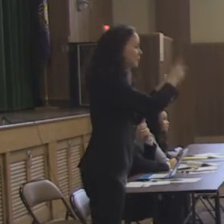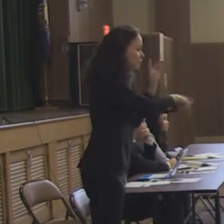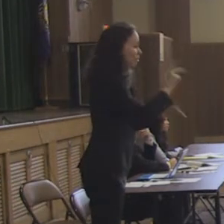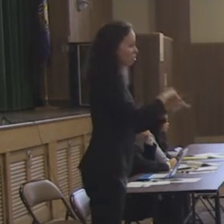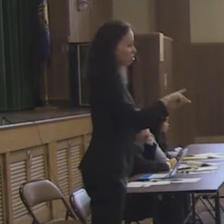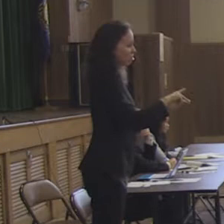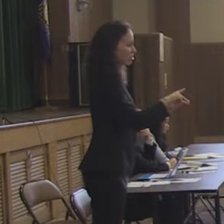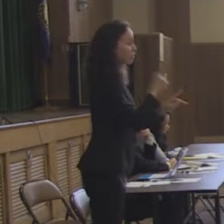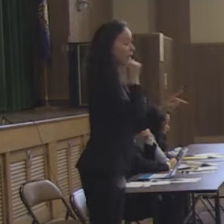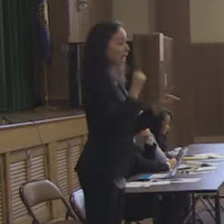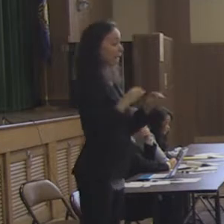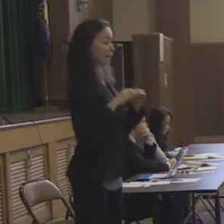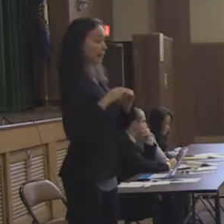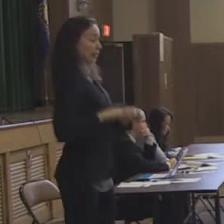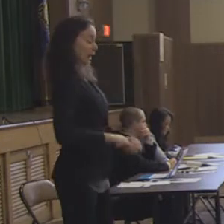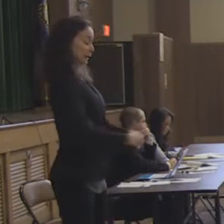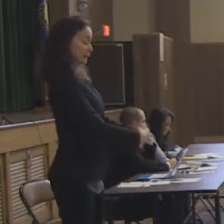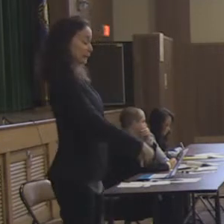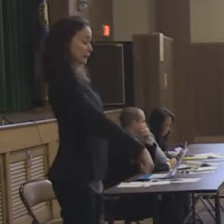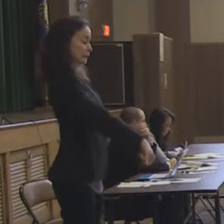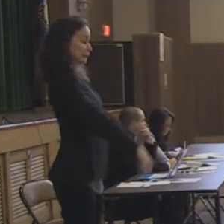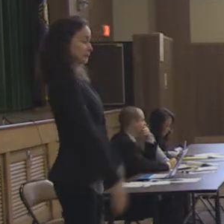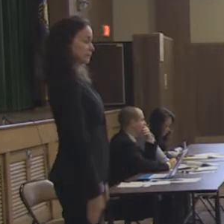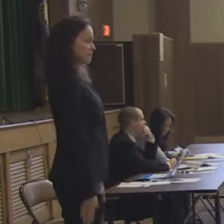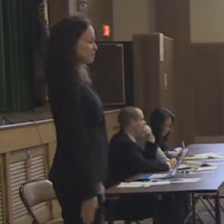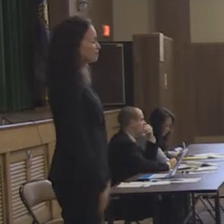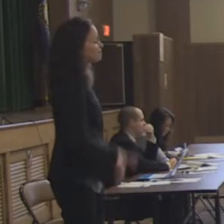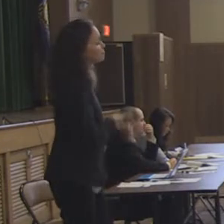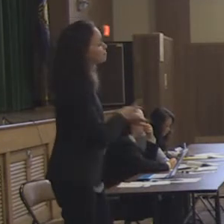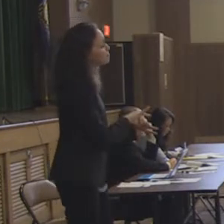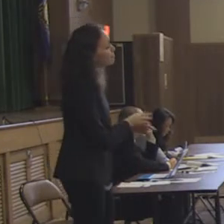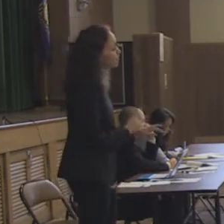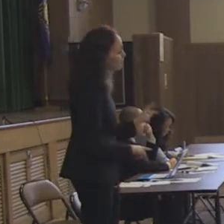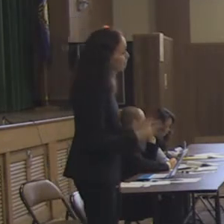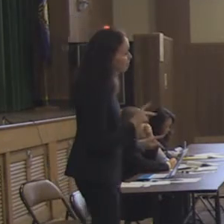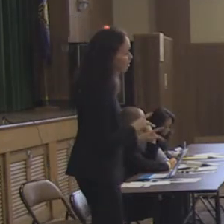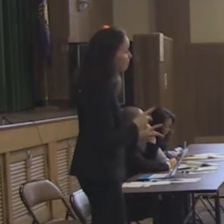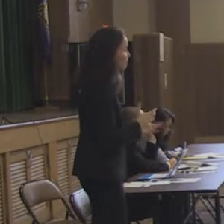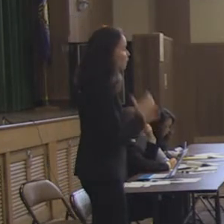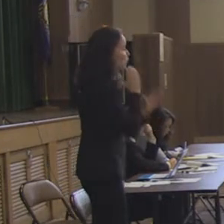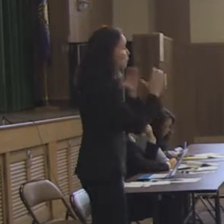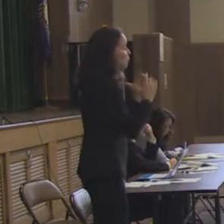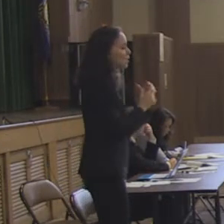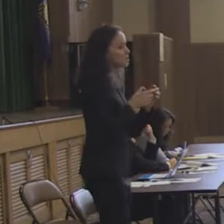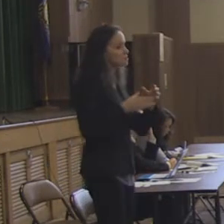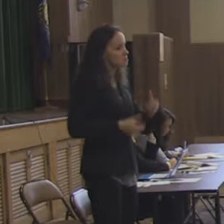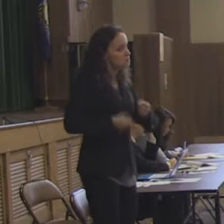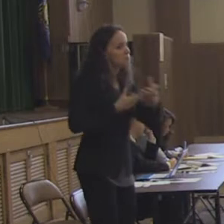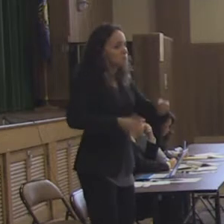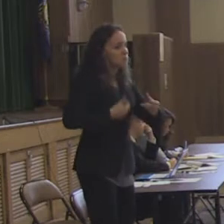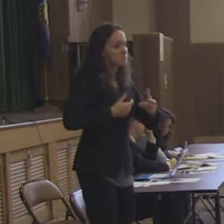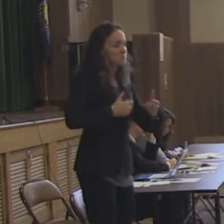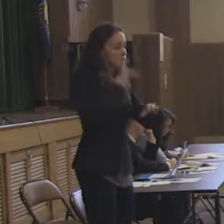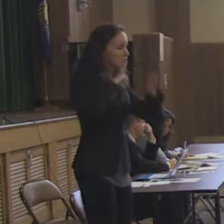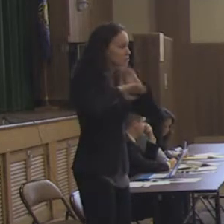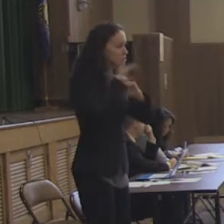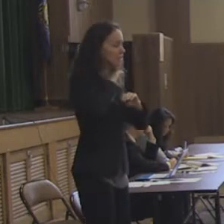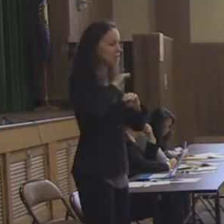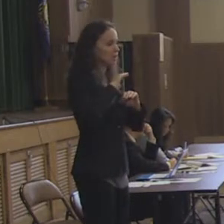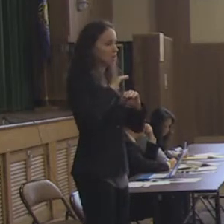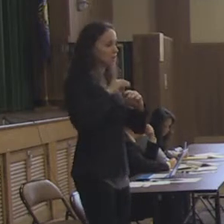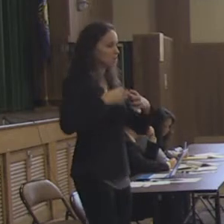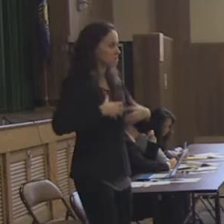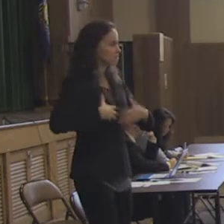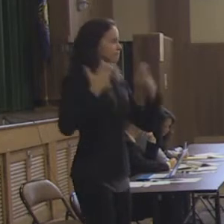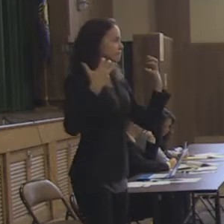These were people. And even if they could communicate in an appropriate manner, they still had feelings. We deserve the